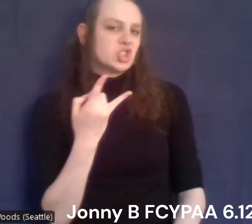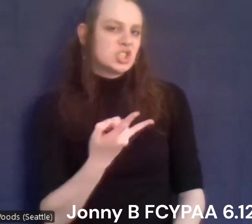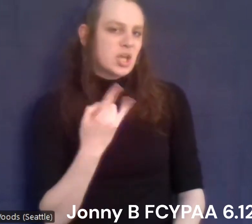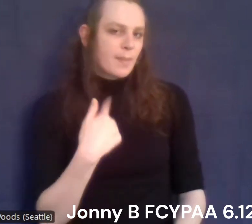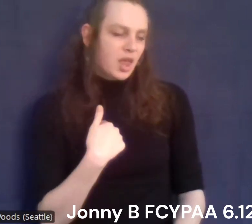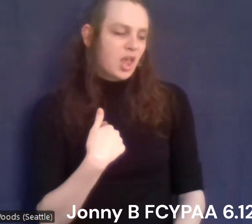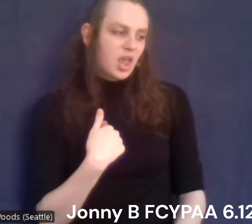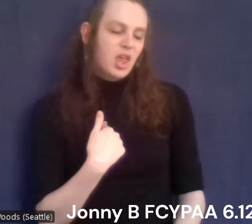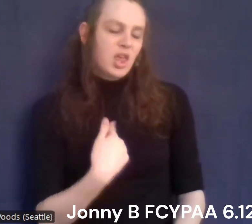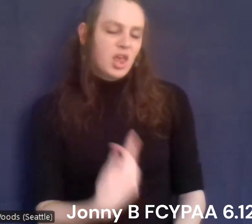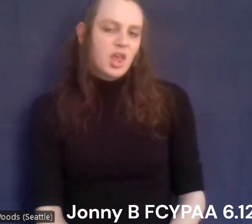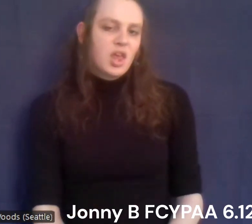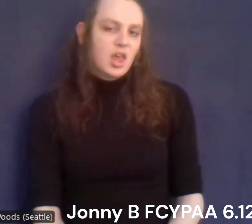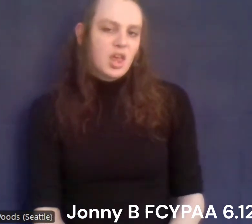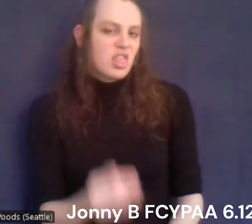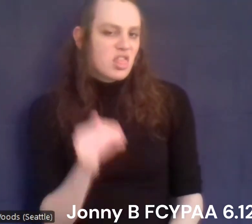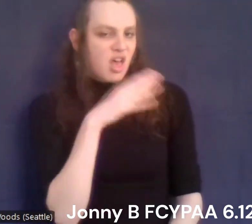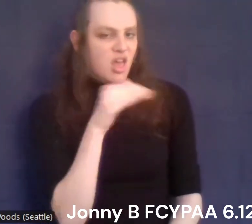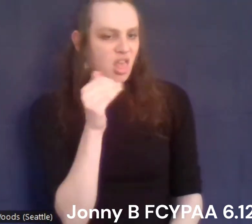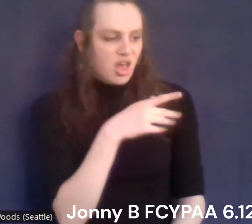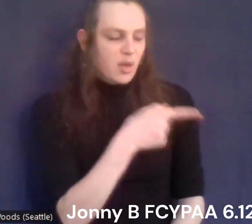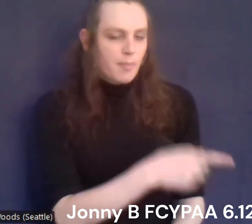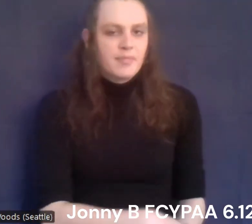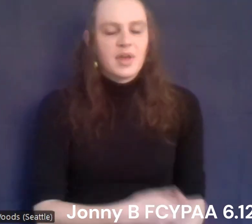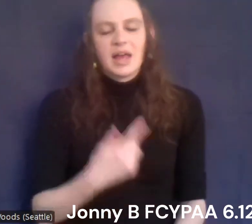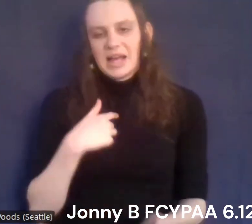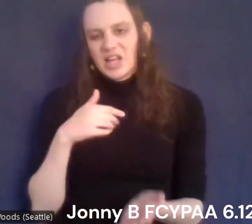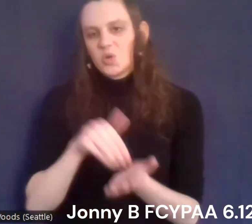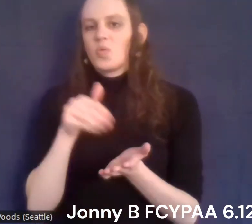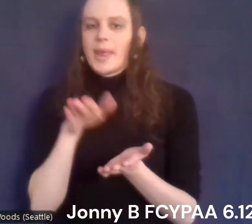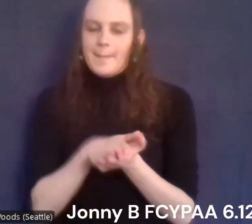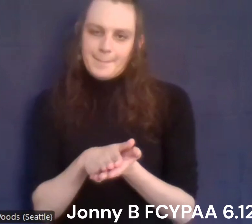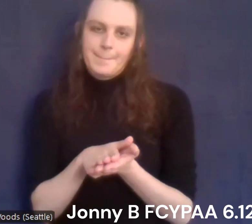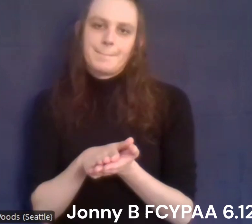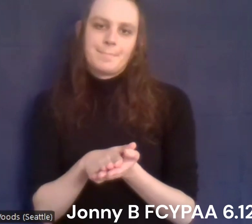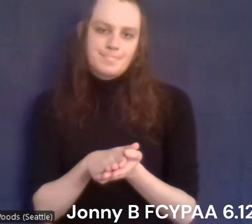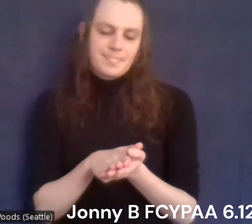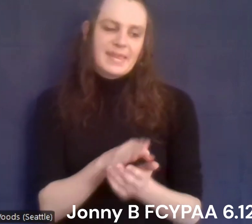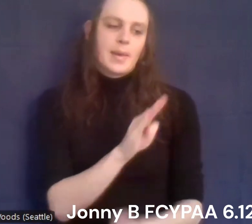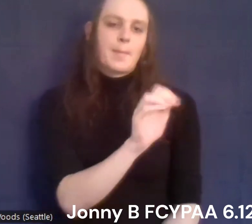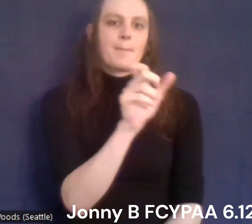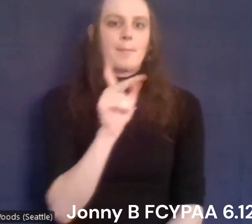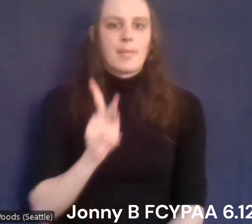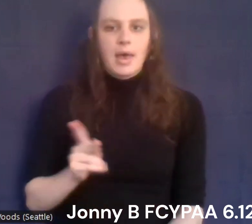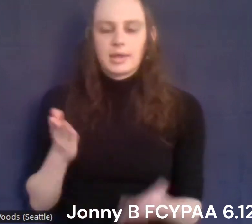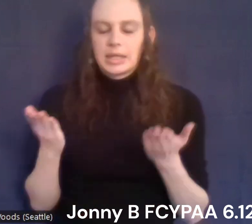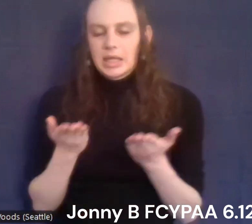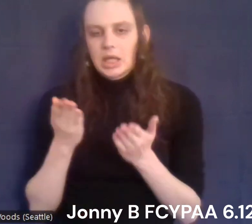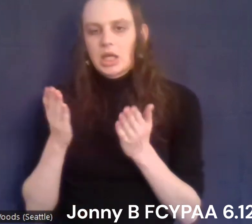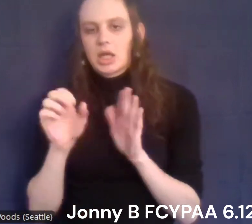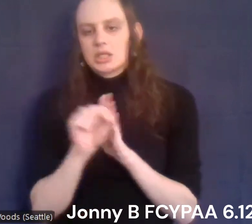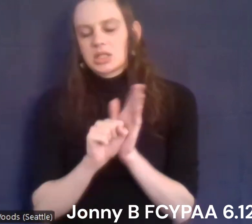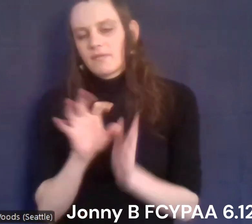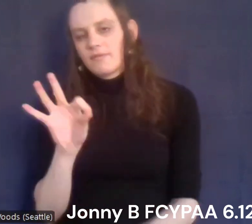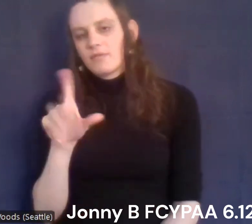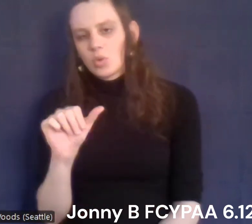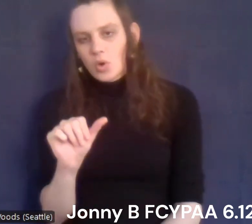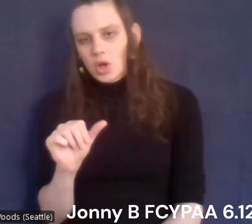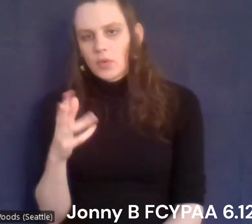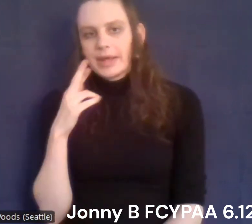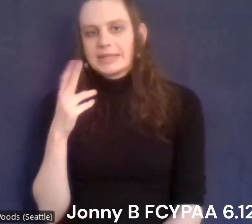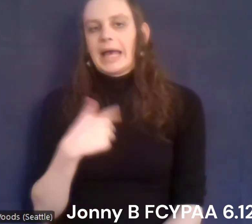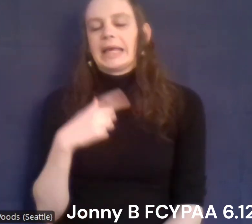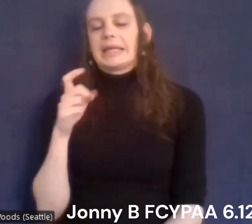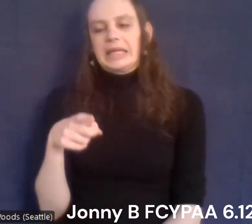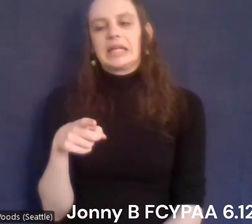And I ended up relapsing, ended up having to come back here. And I realized like I got to give this a shot.